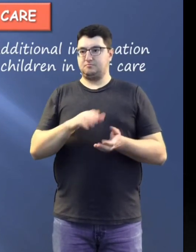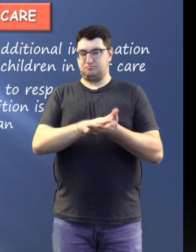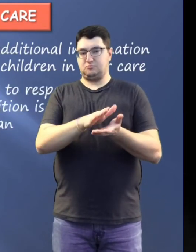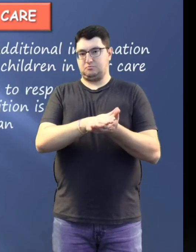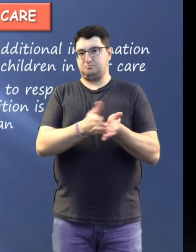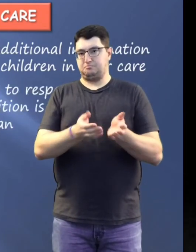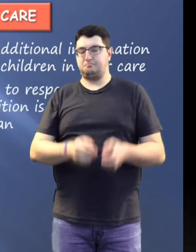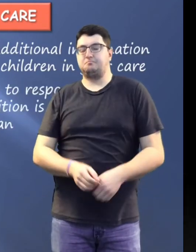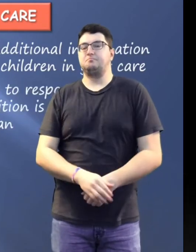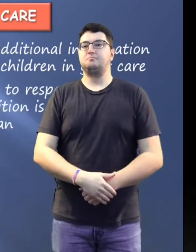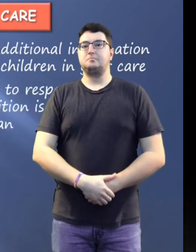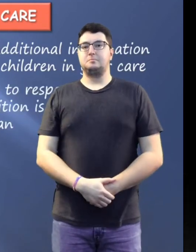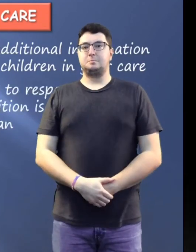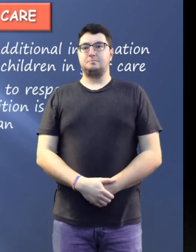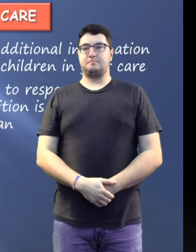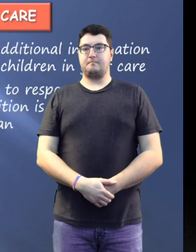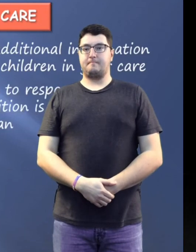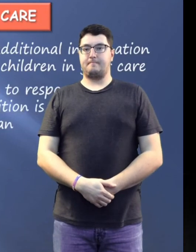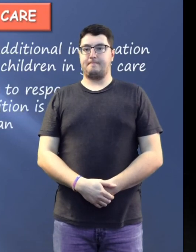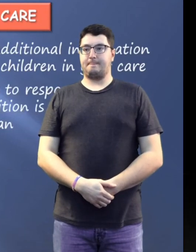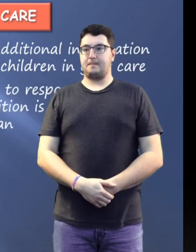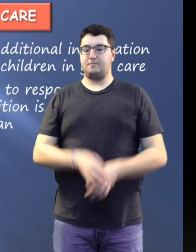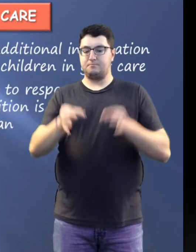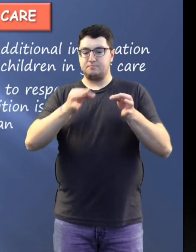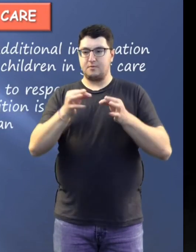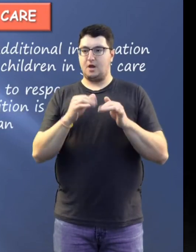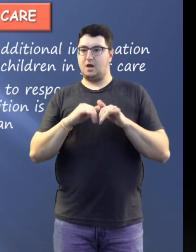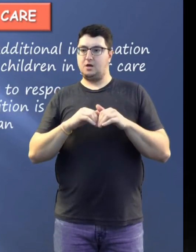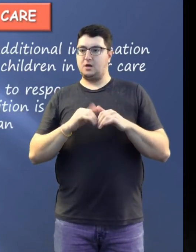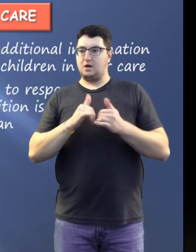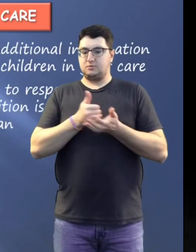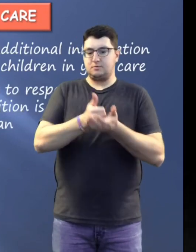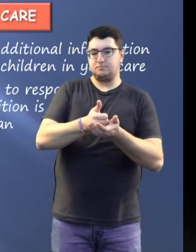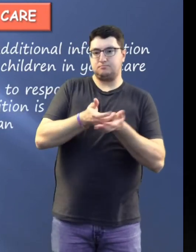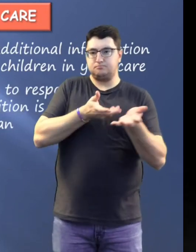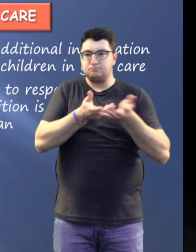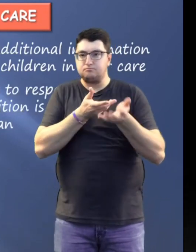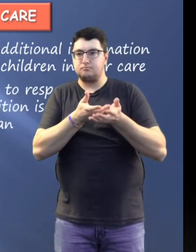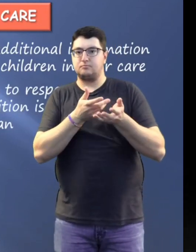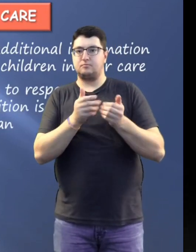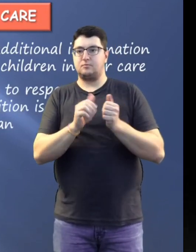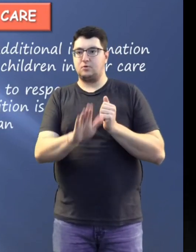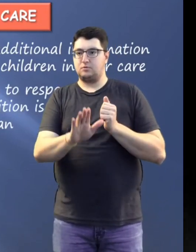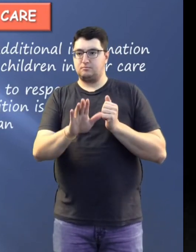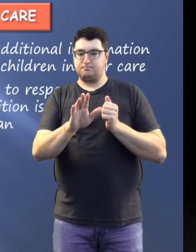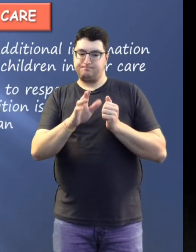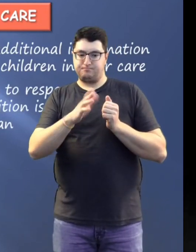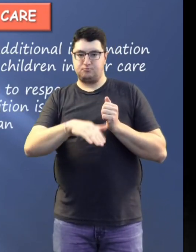Instructions on how to respond to the child's cardiac condition is also included in their healthcare plan.